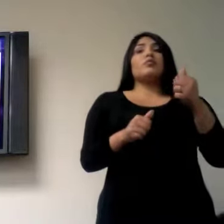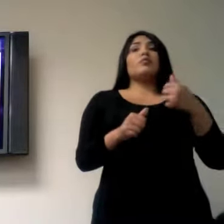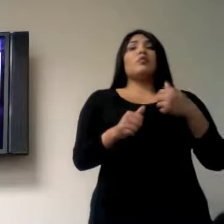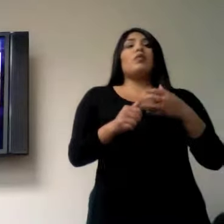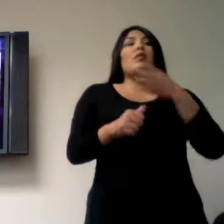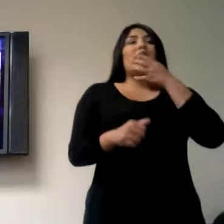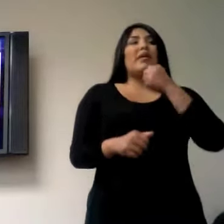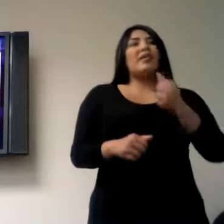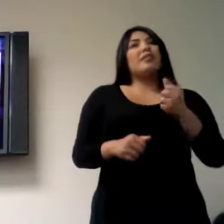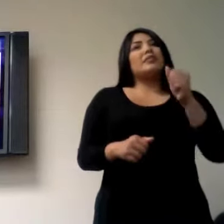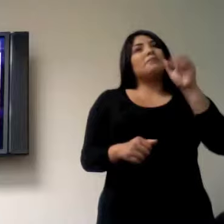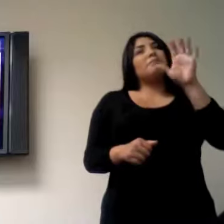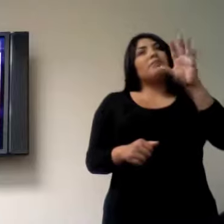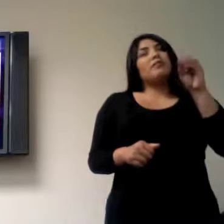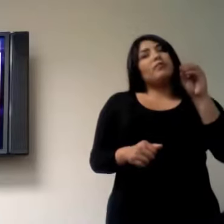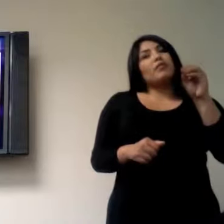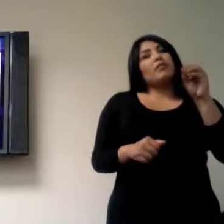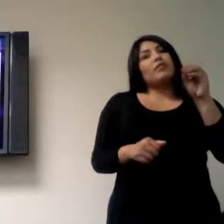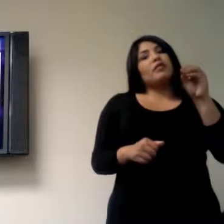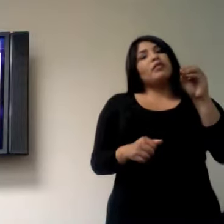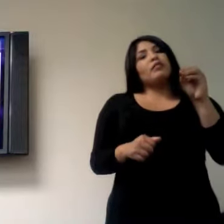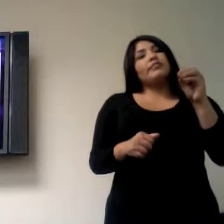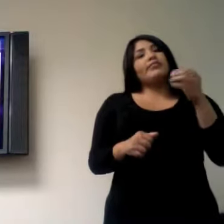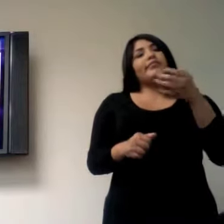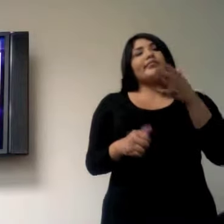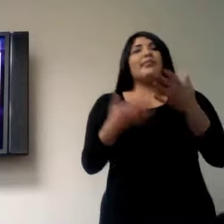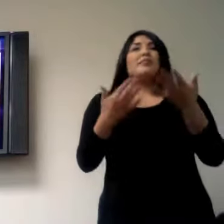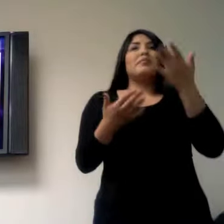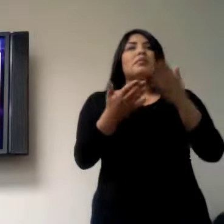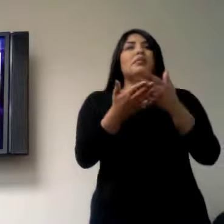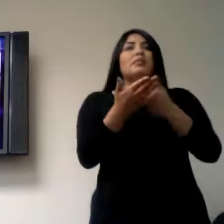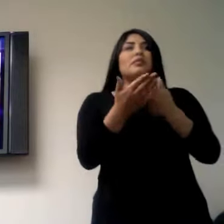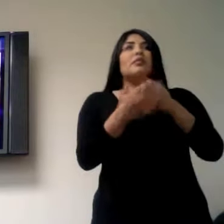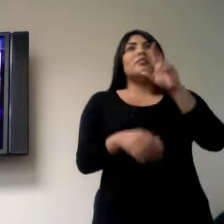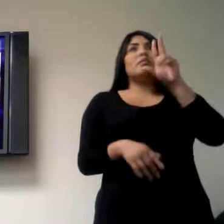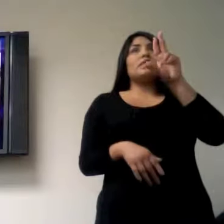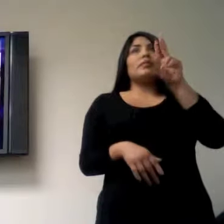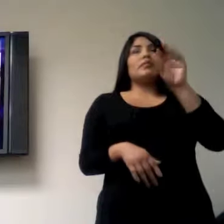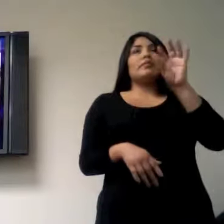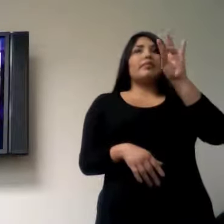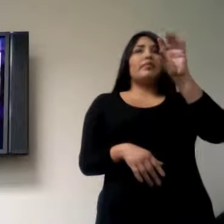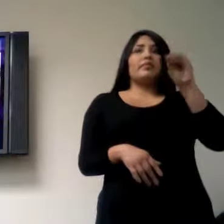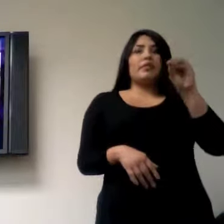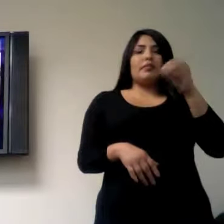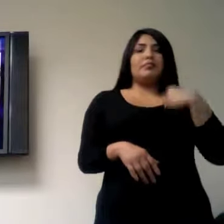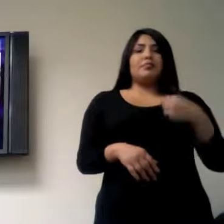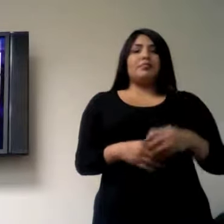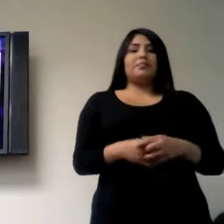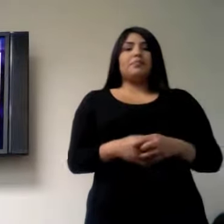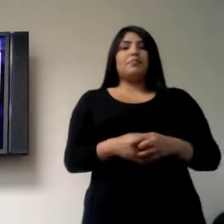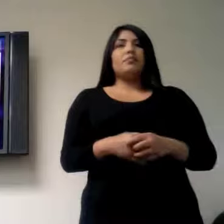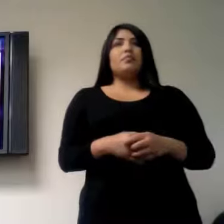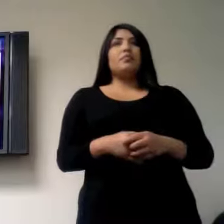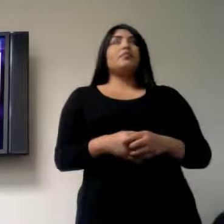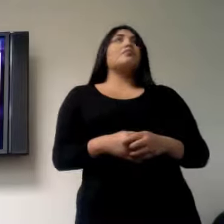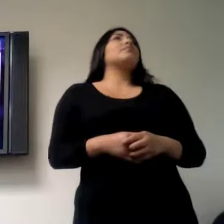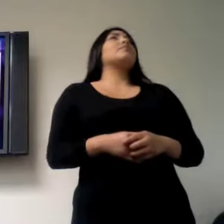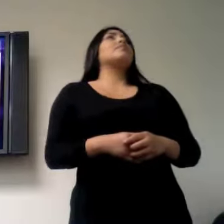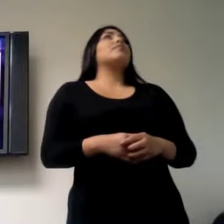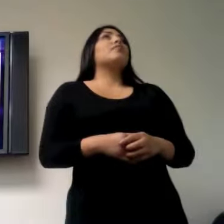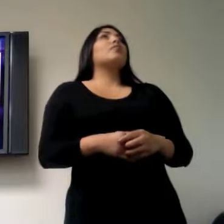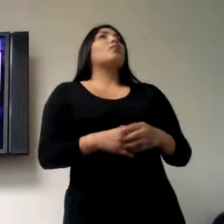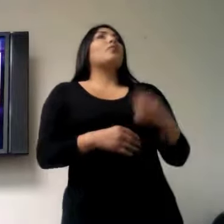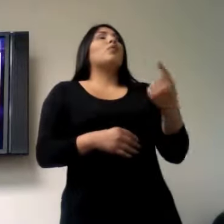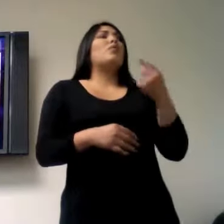some were older than 70. The Graybeards were mustered into service at Camp Strong near Muscatine, Iowa, just